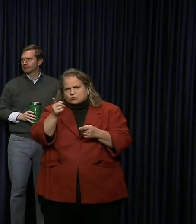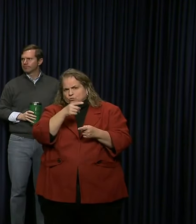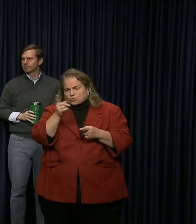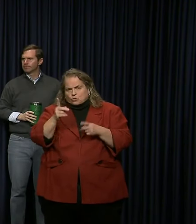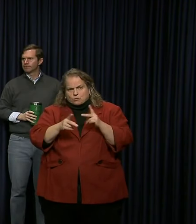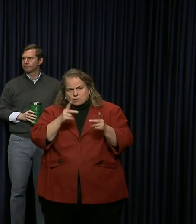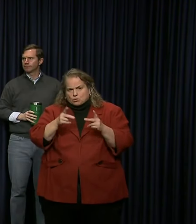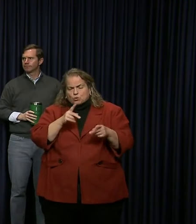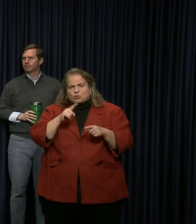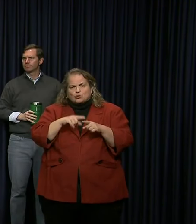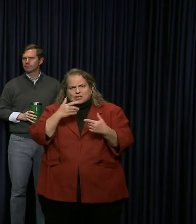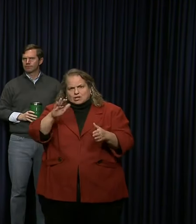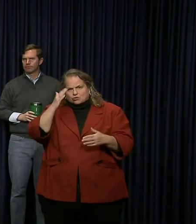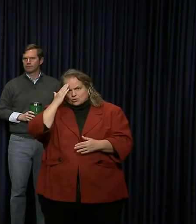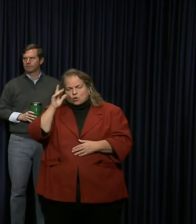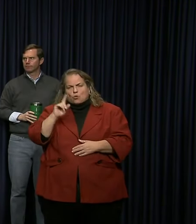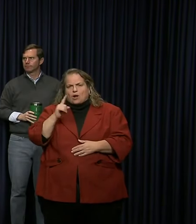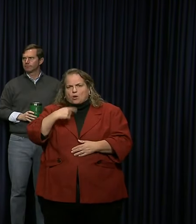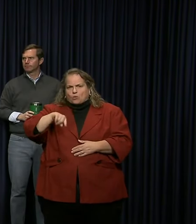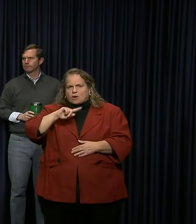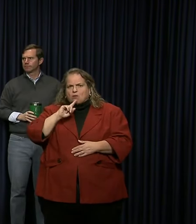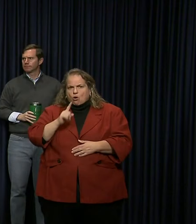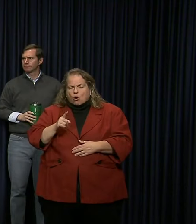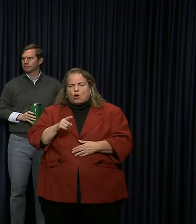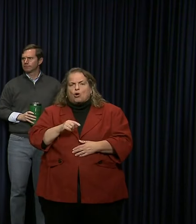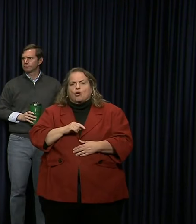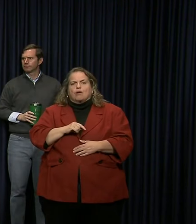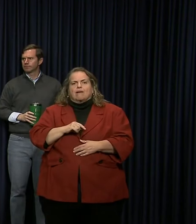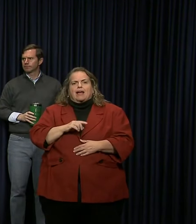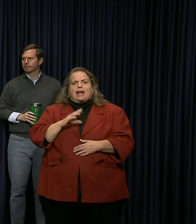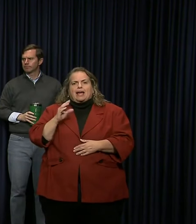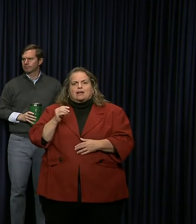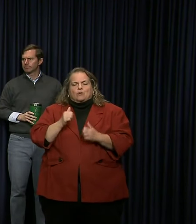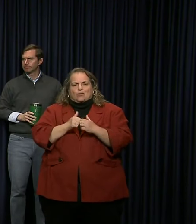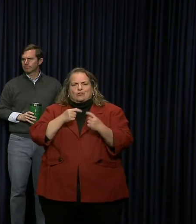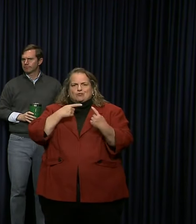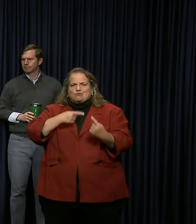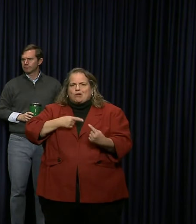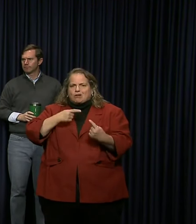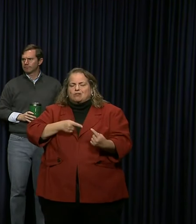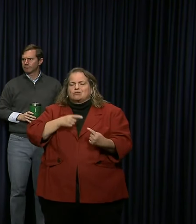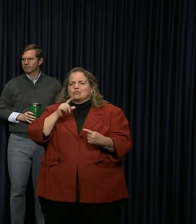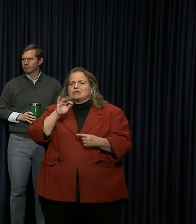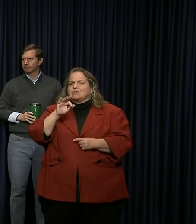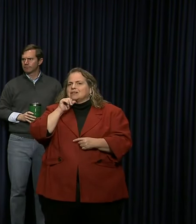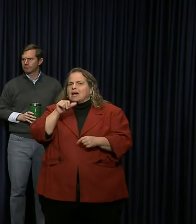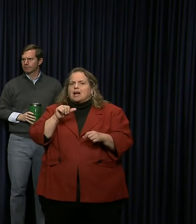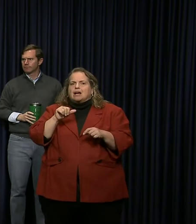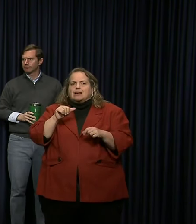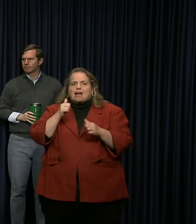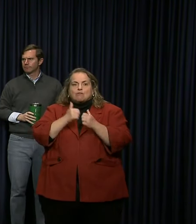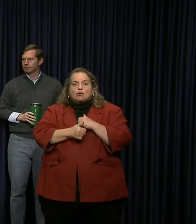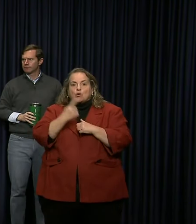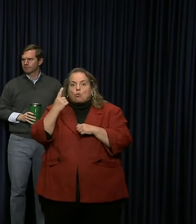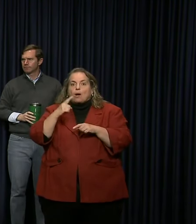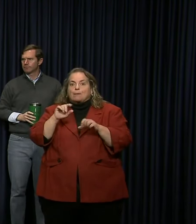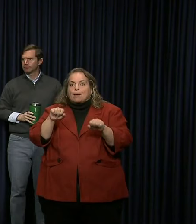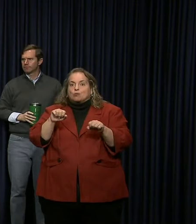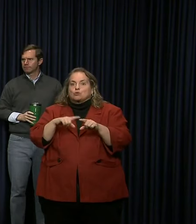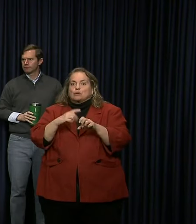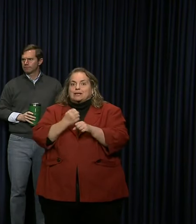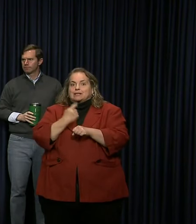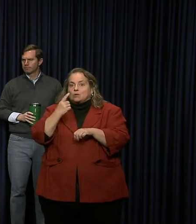them know where things are in the queue, and just with the struggles of not everybody being able to get